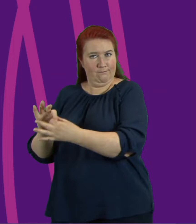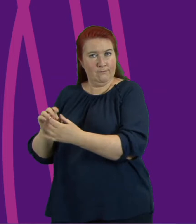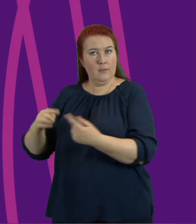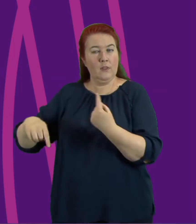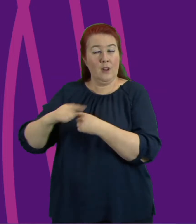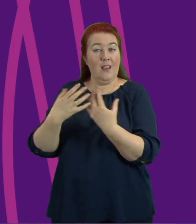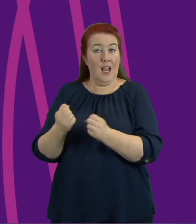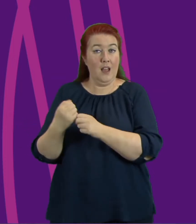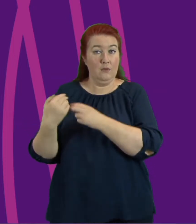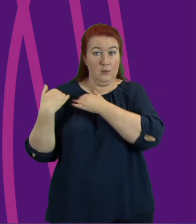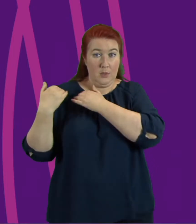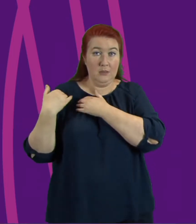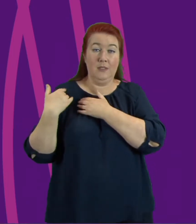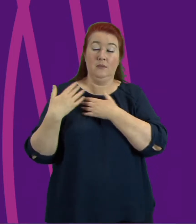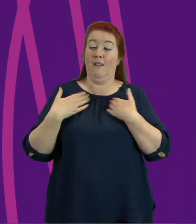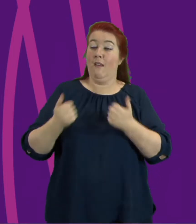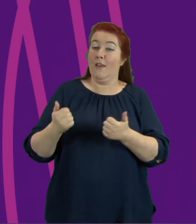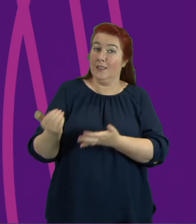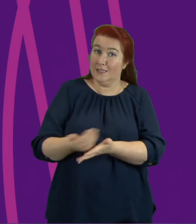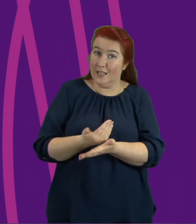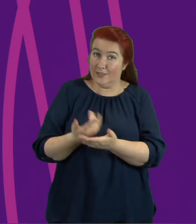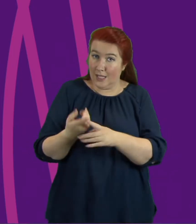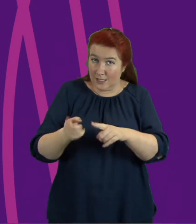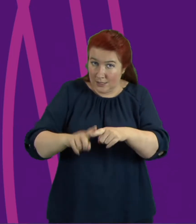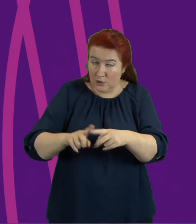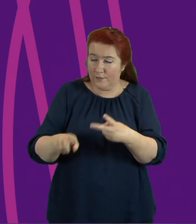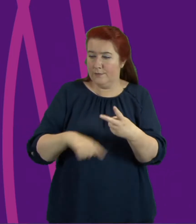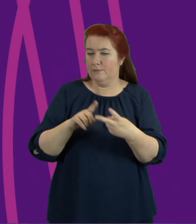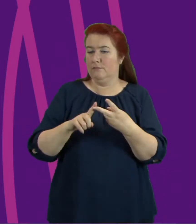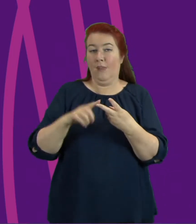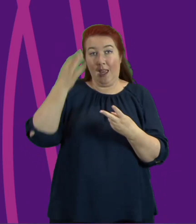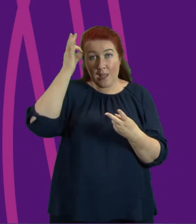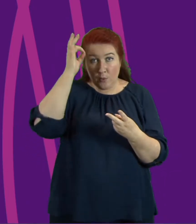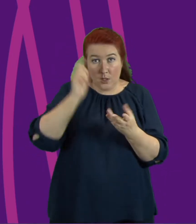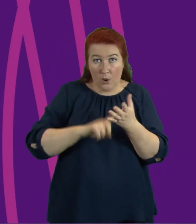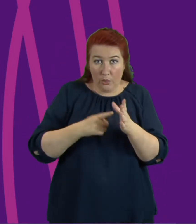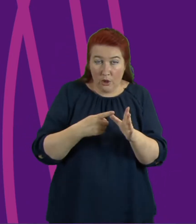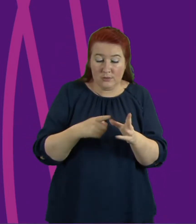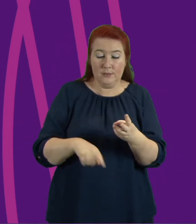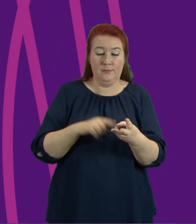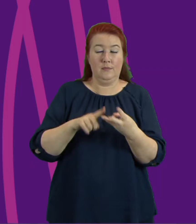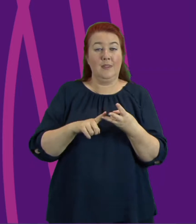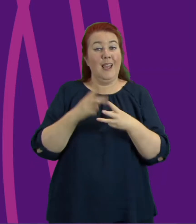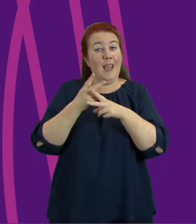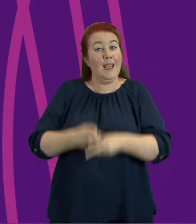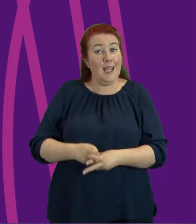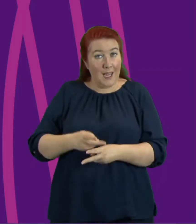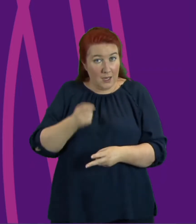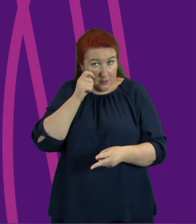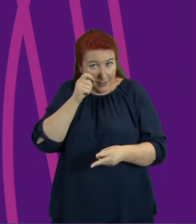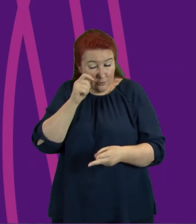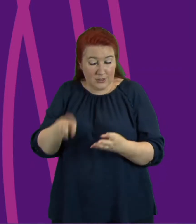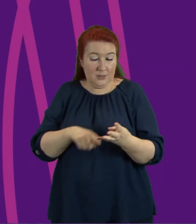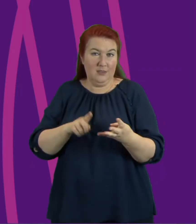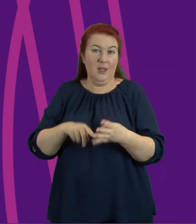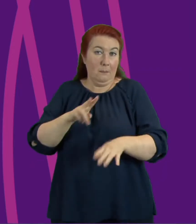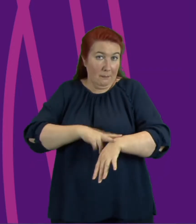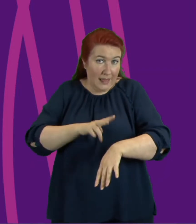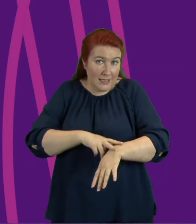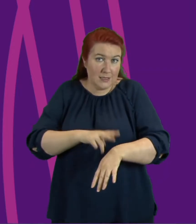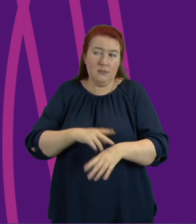with the Health and Safety Executive, with local authorities, with the Care Inspectorate, with the police and others, to